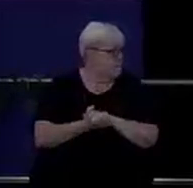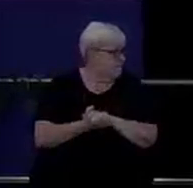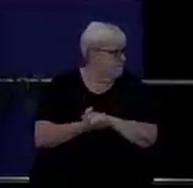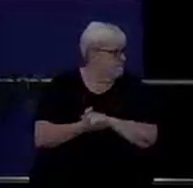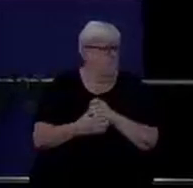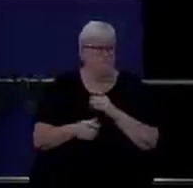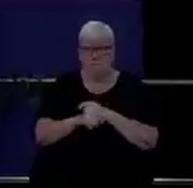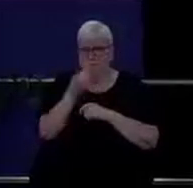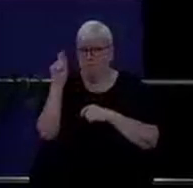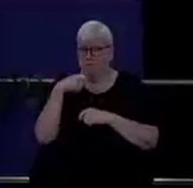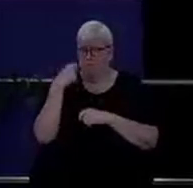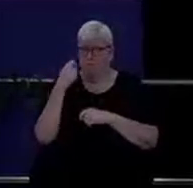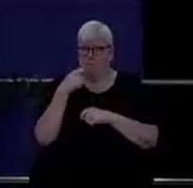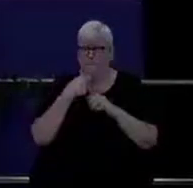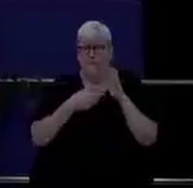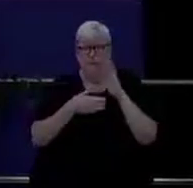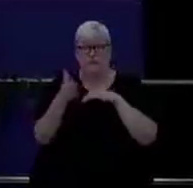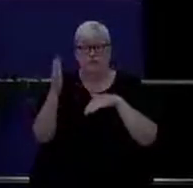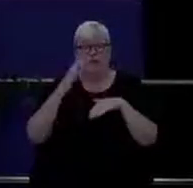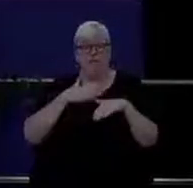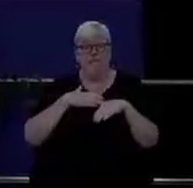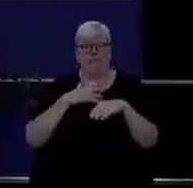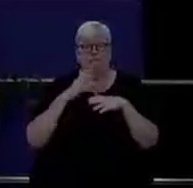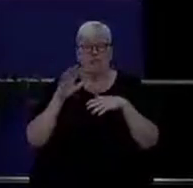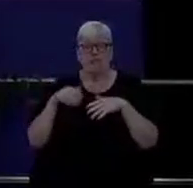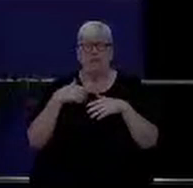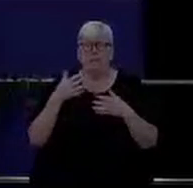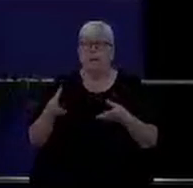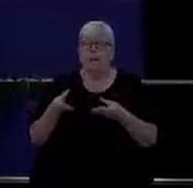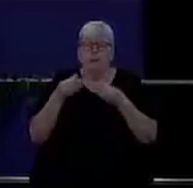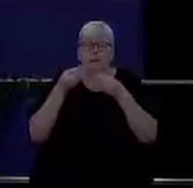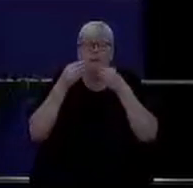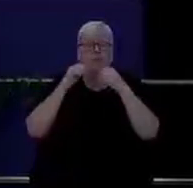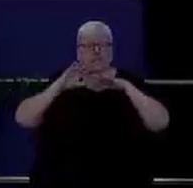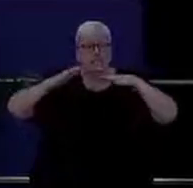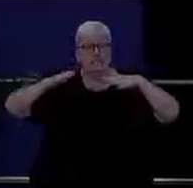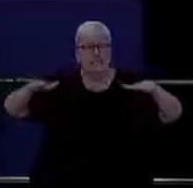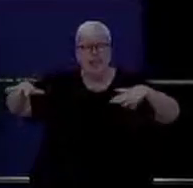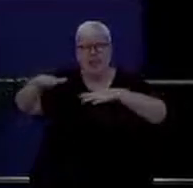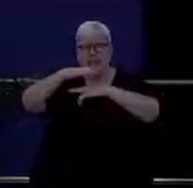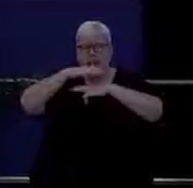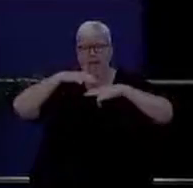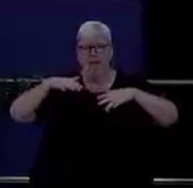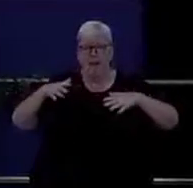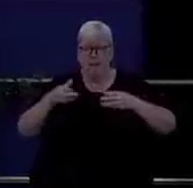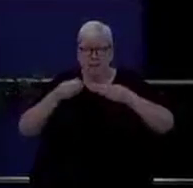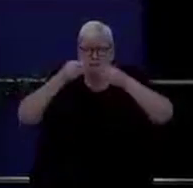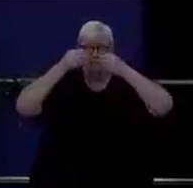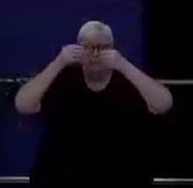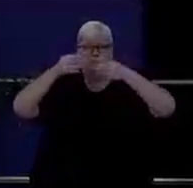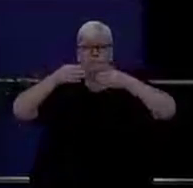After breakfast, I go out to the front step and inhale the sea air. It is tight in my nostrils,